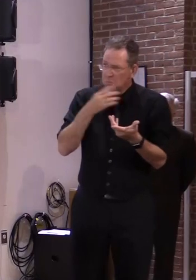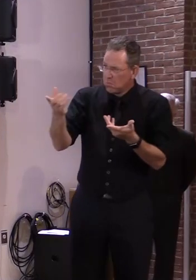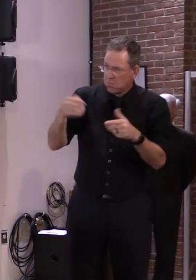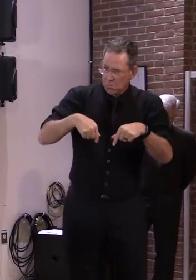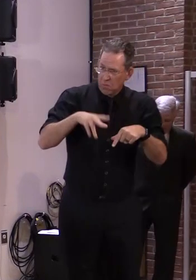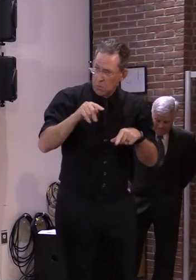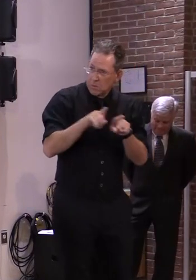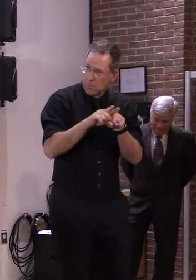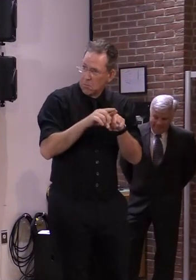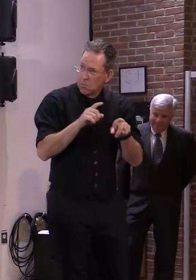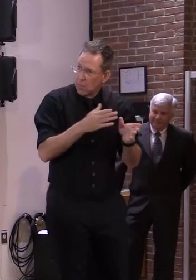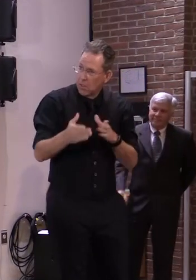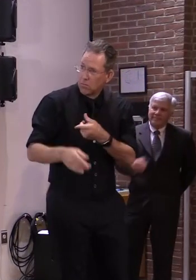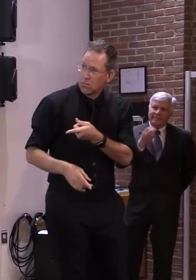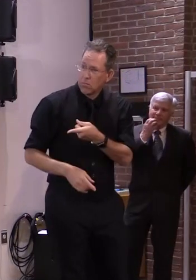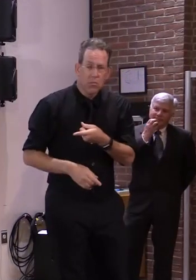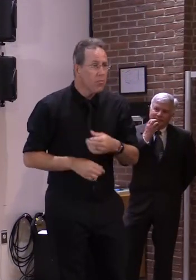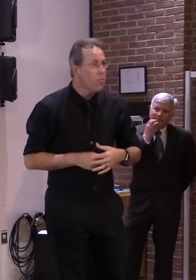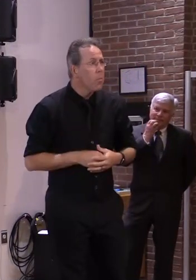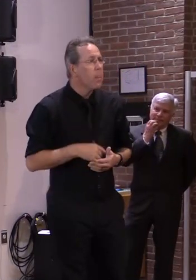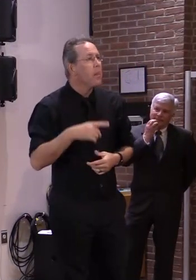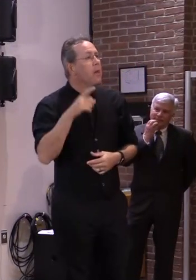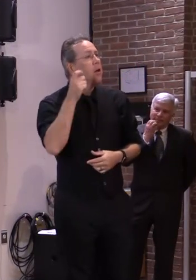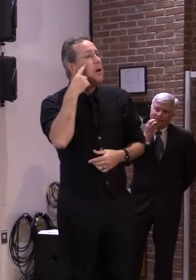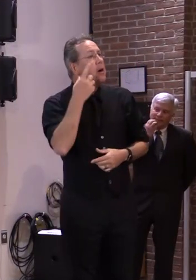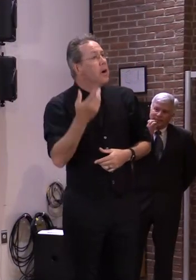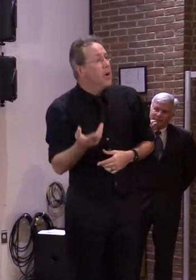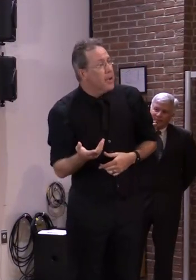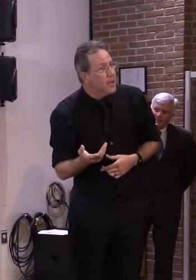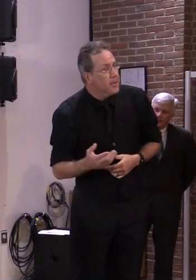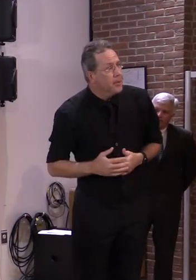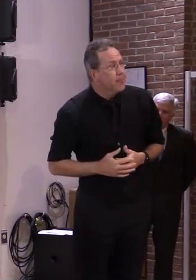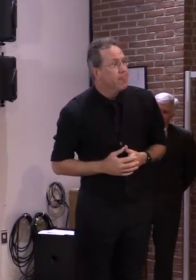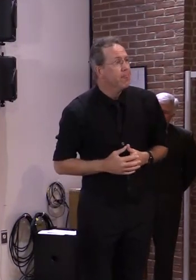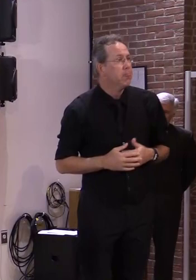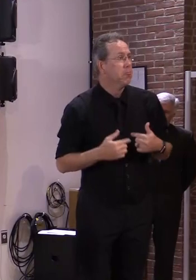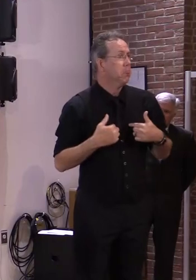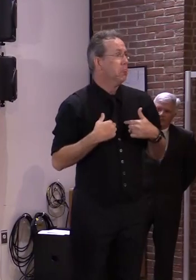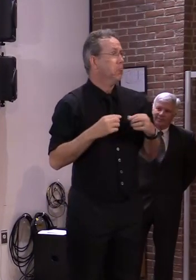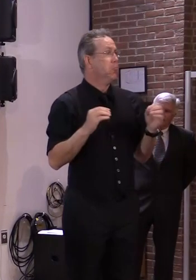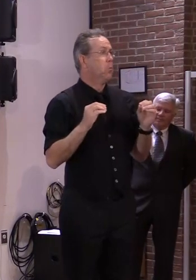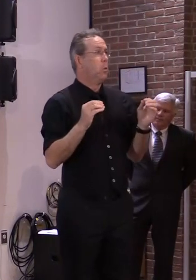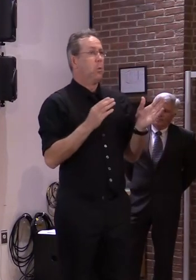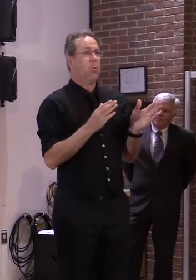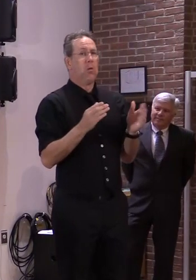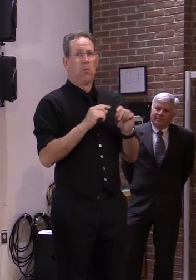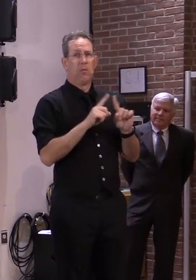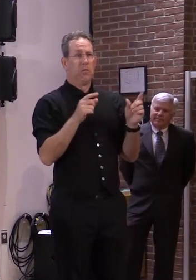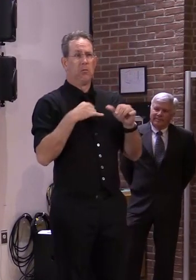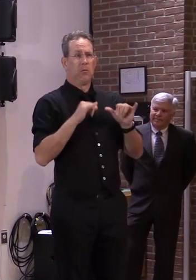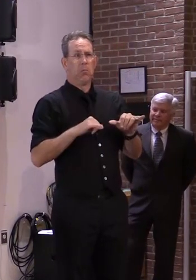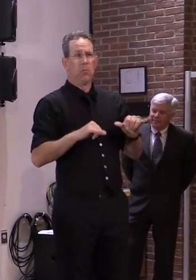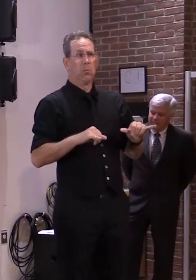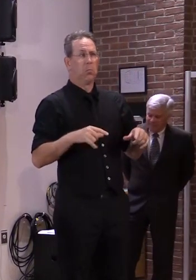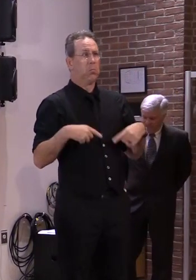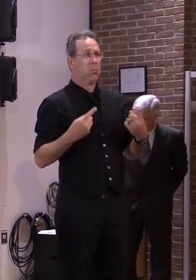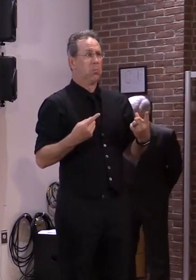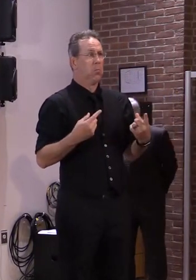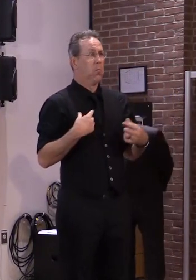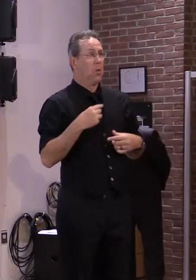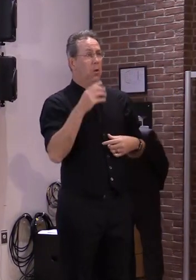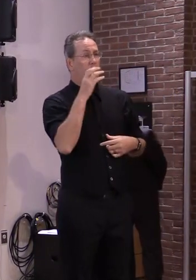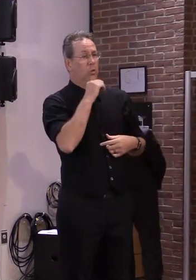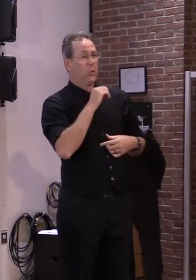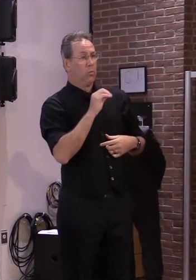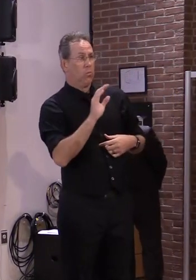haven't worked on anything different than what we have right now. I would assume that the cards would work, and I would